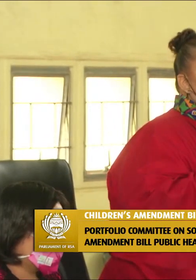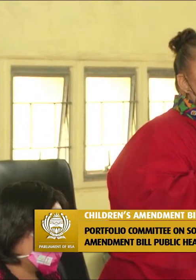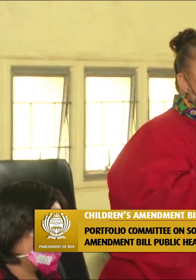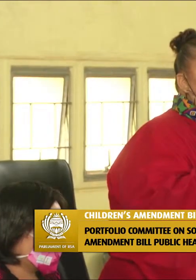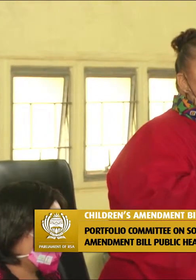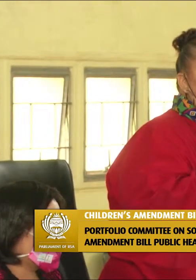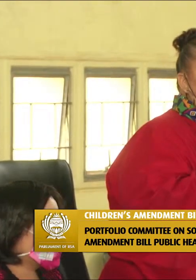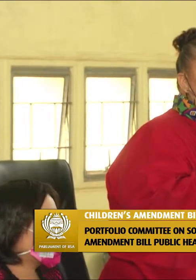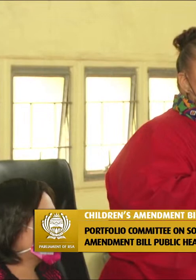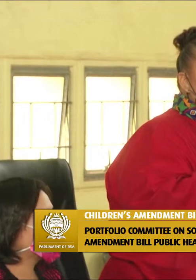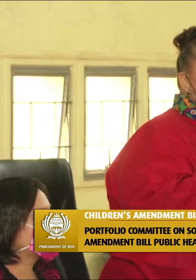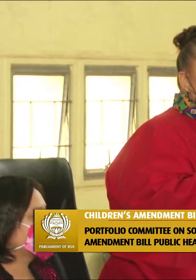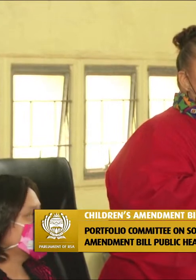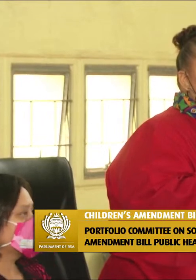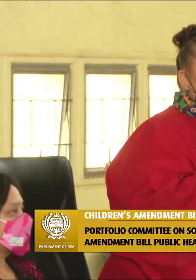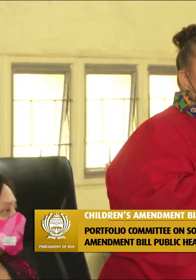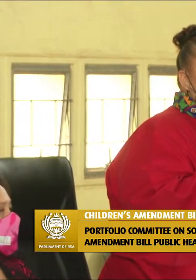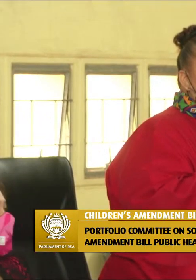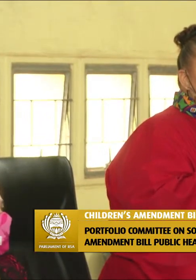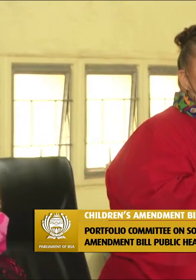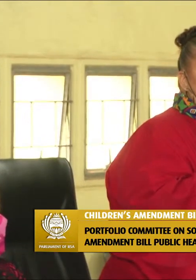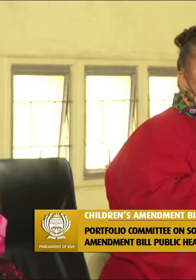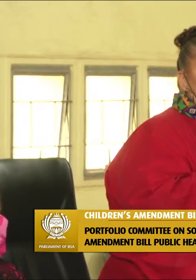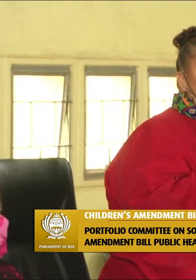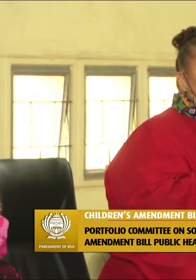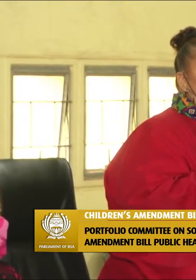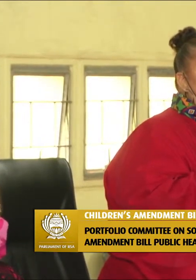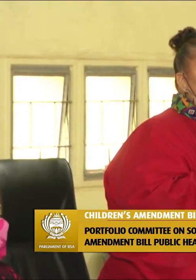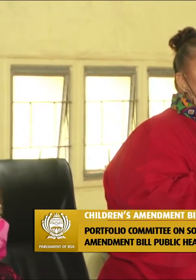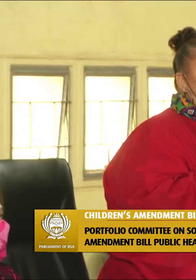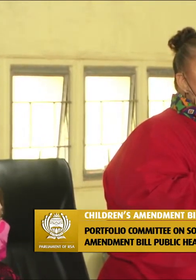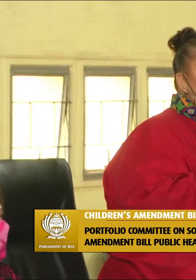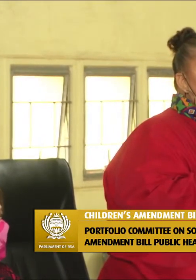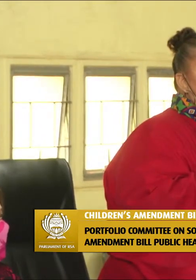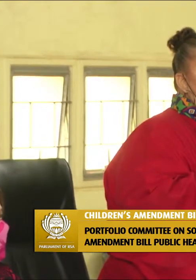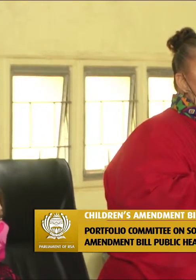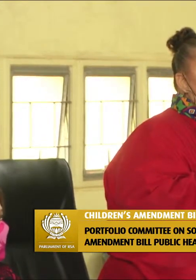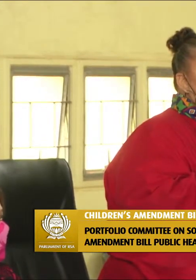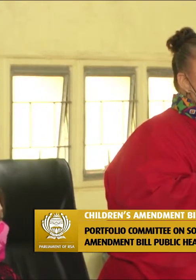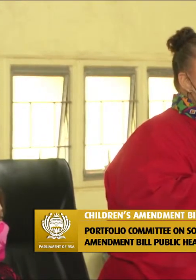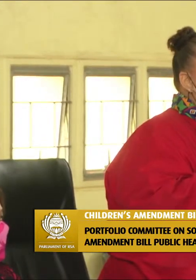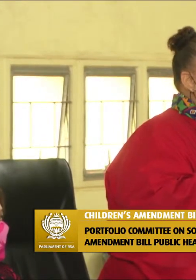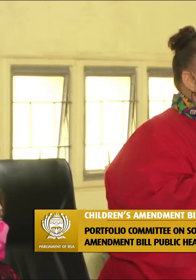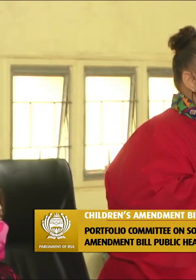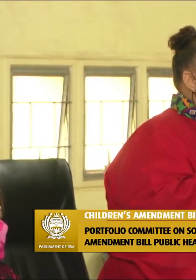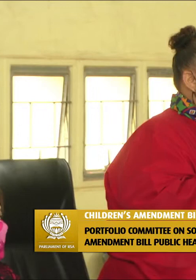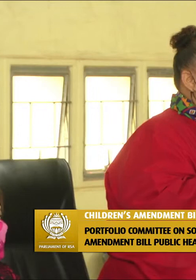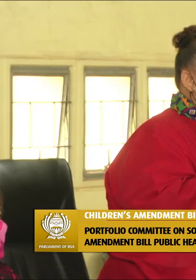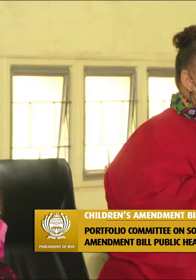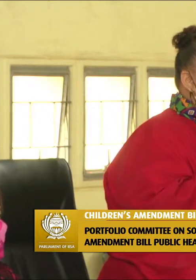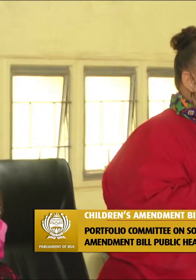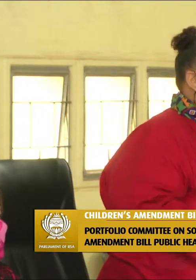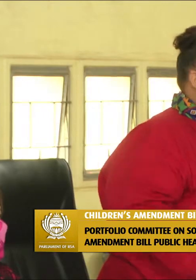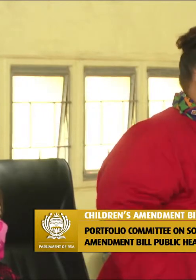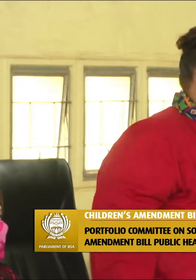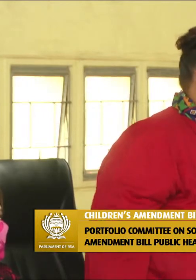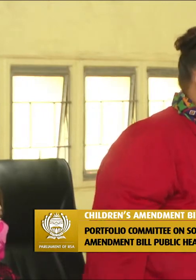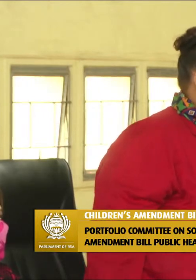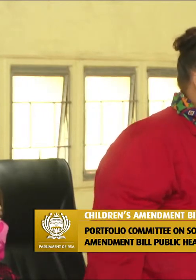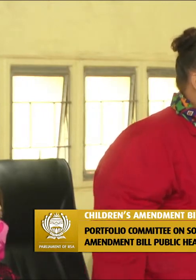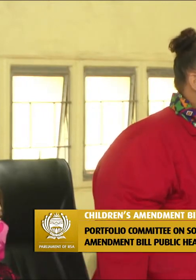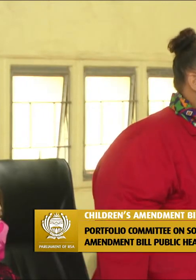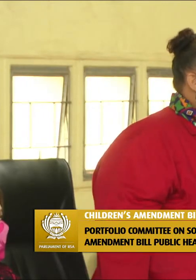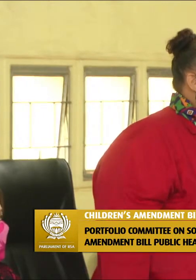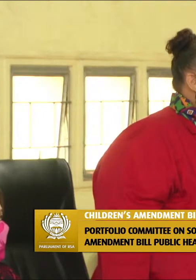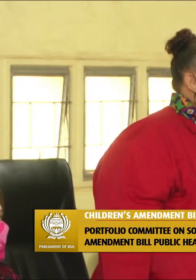Cape. Ek wil vir julle dankie sê dat julle gekom het om julle insette te kom lewer op hierdie belangrike stukkie wetgewing. I want